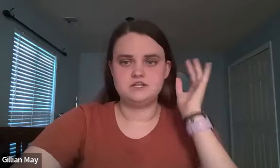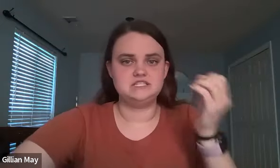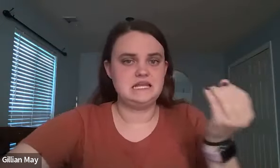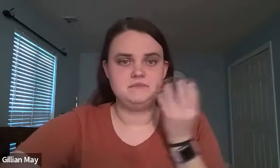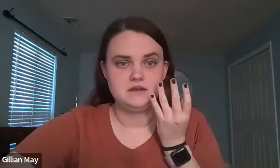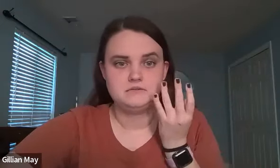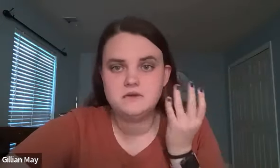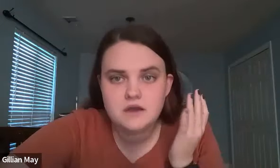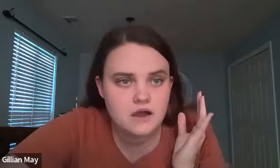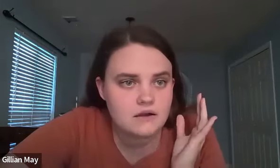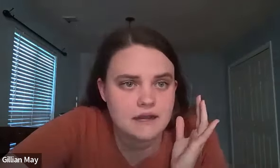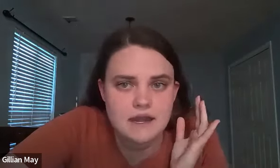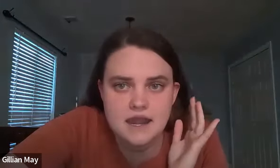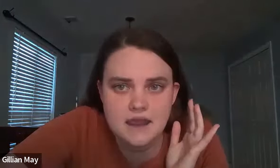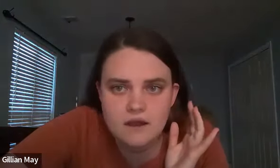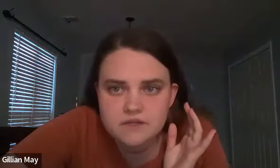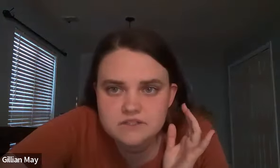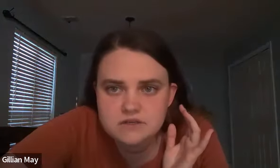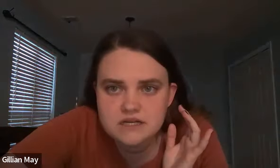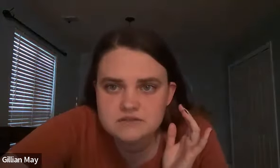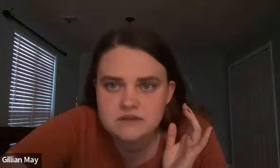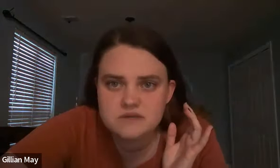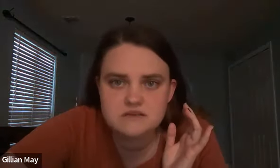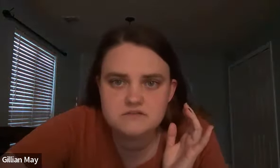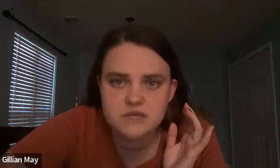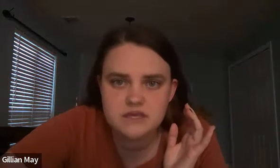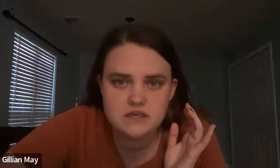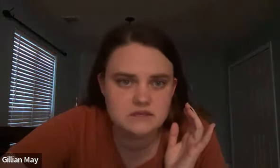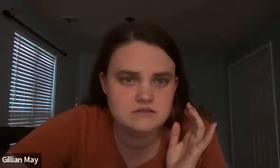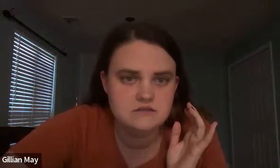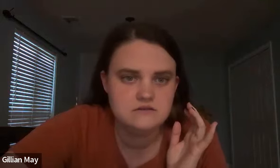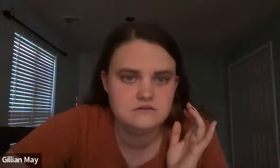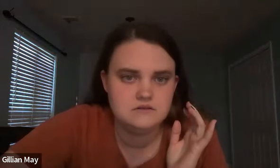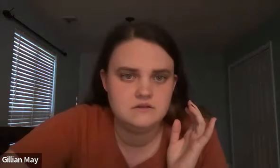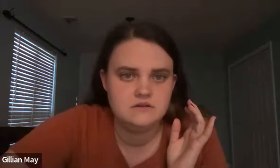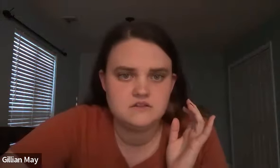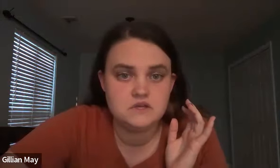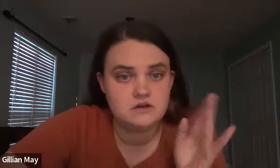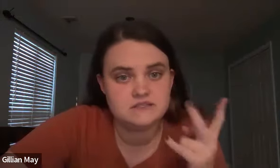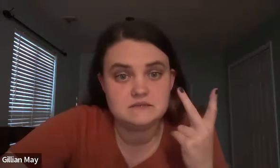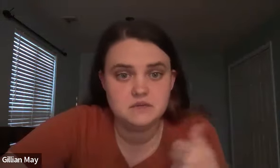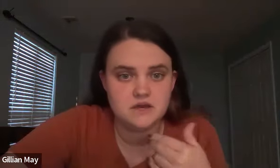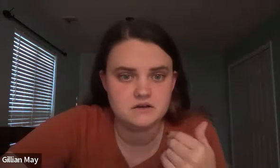questions, let me know. All right, now I'm gonna try to get myself pinned so that way y'all can see me